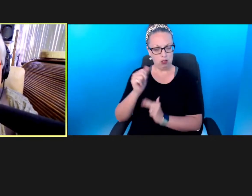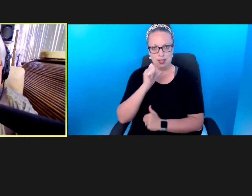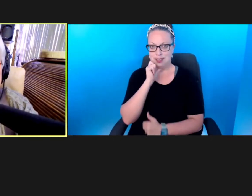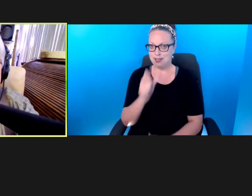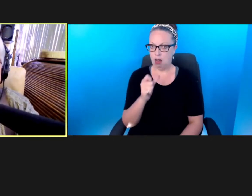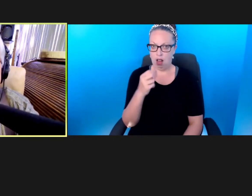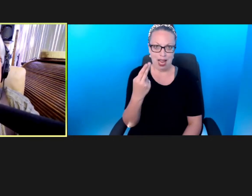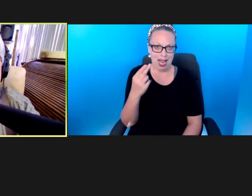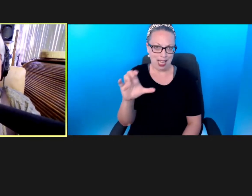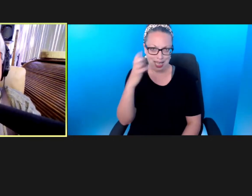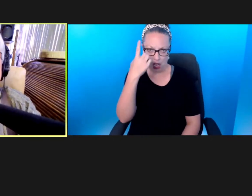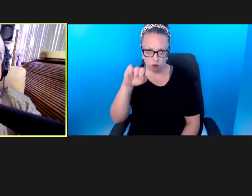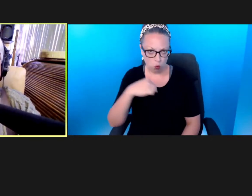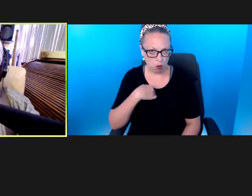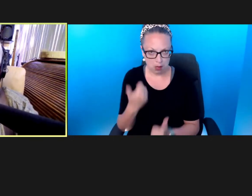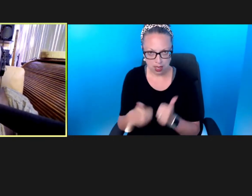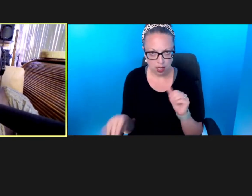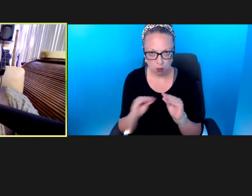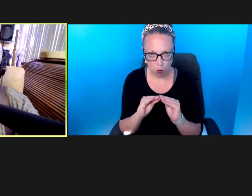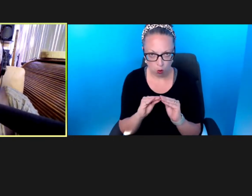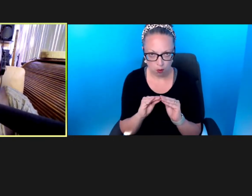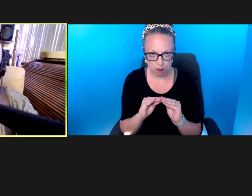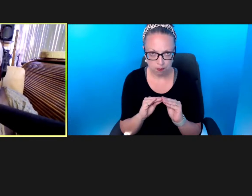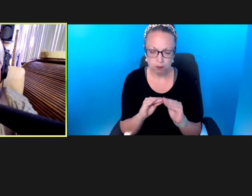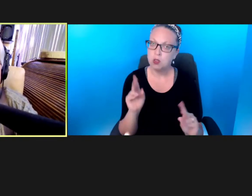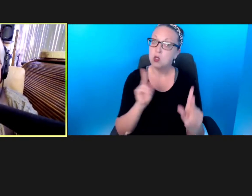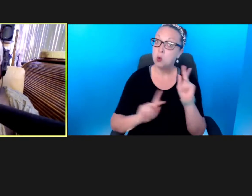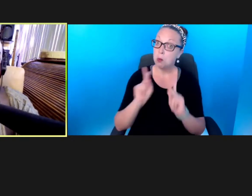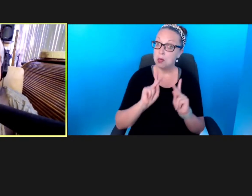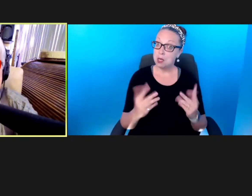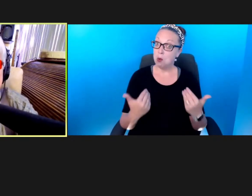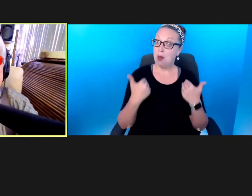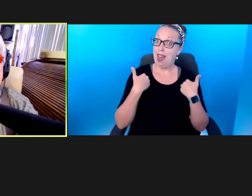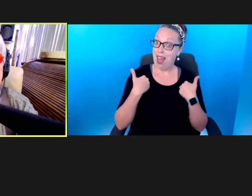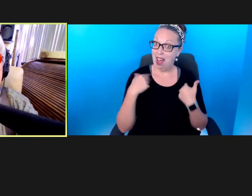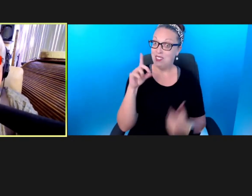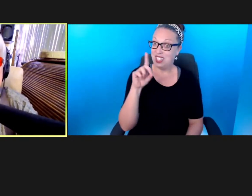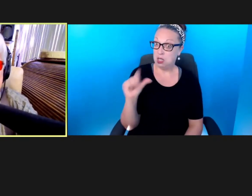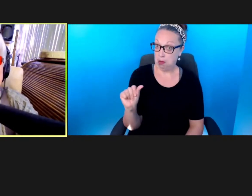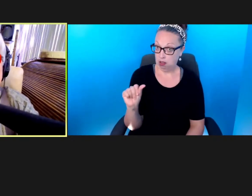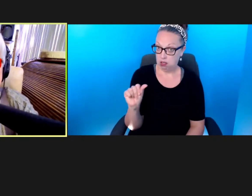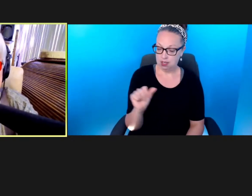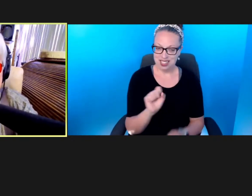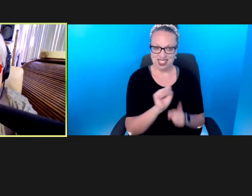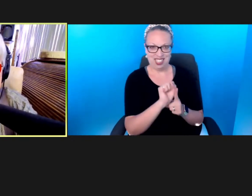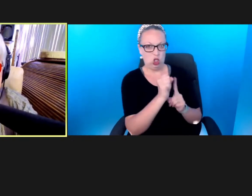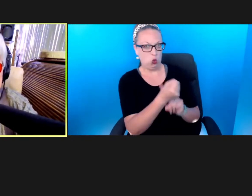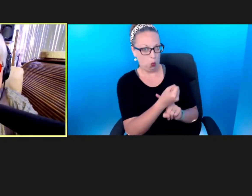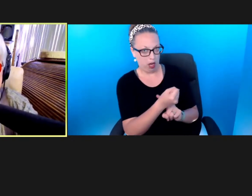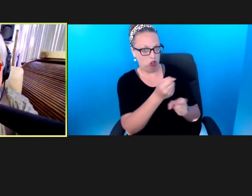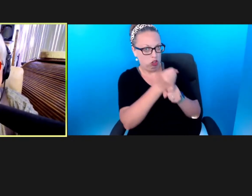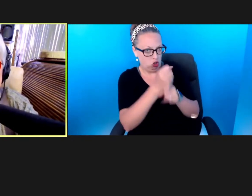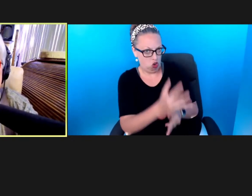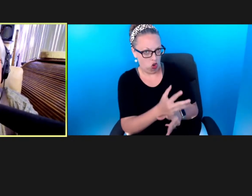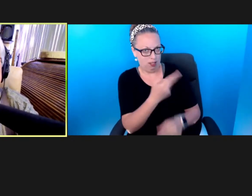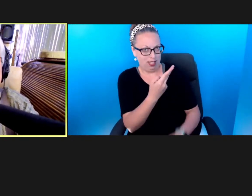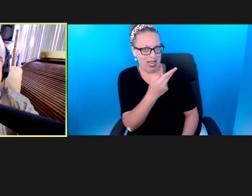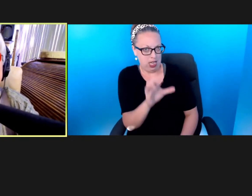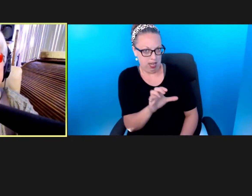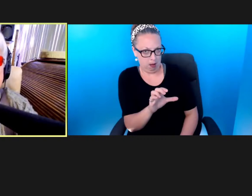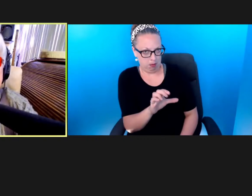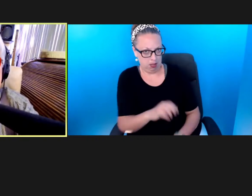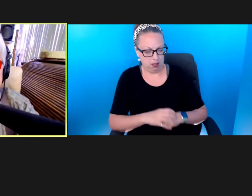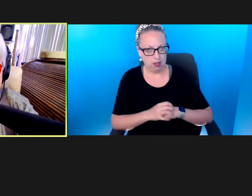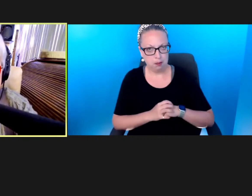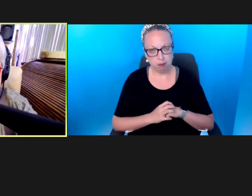is gone. So people have disabilities, situations create handicaps. And